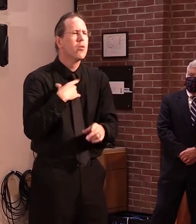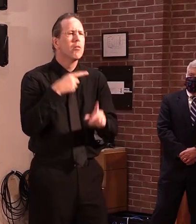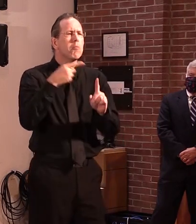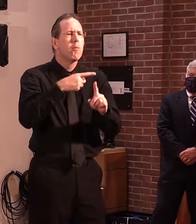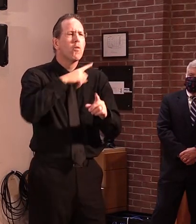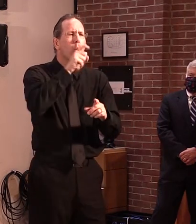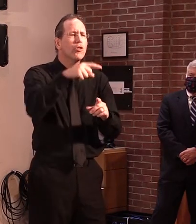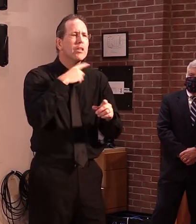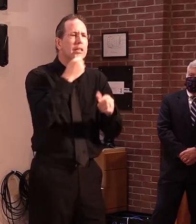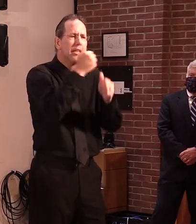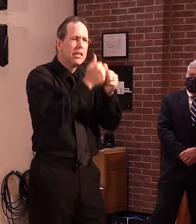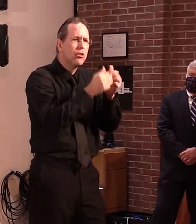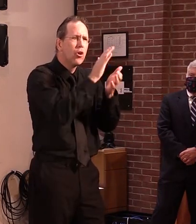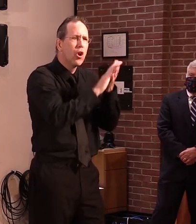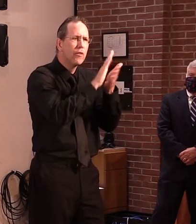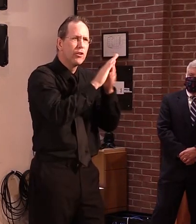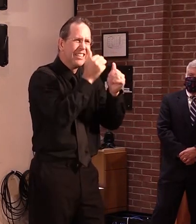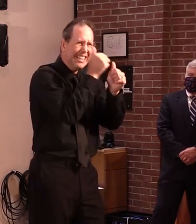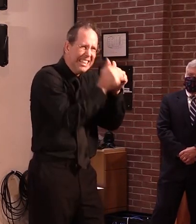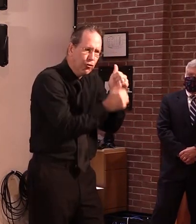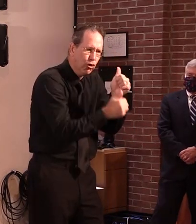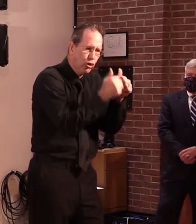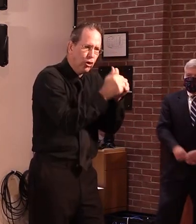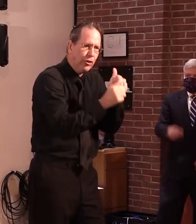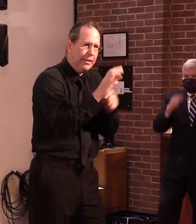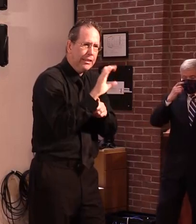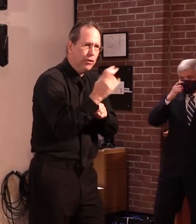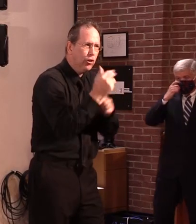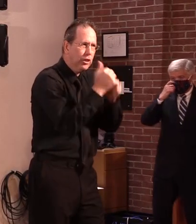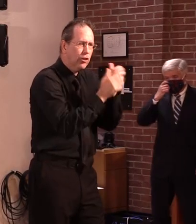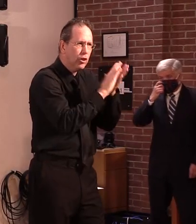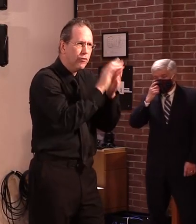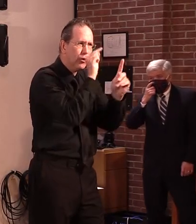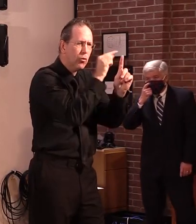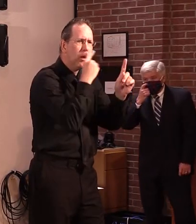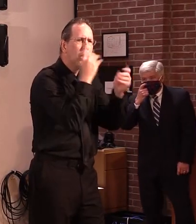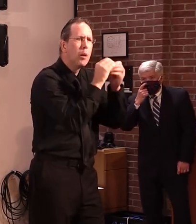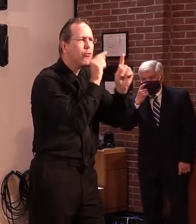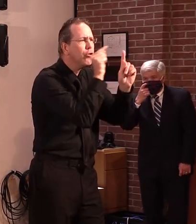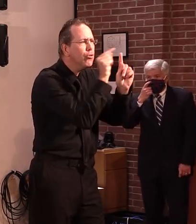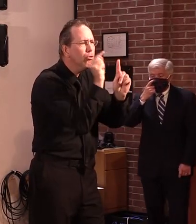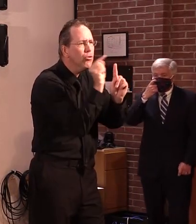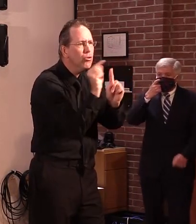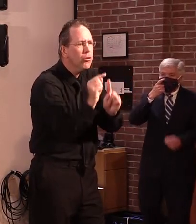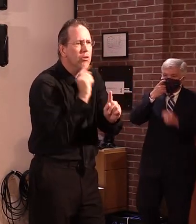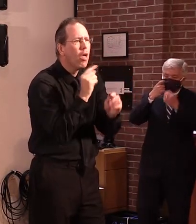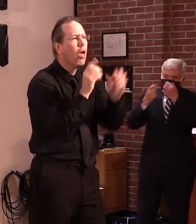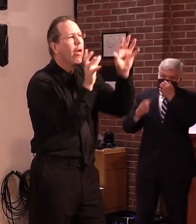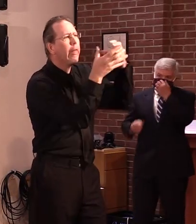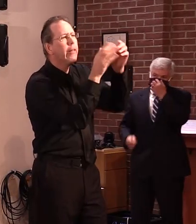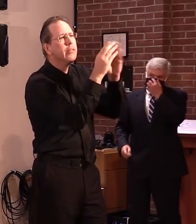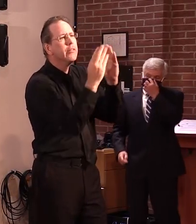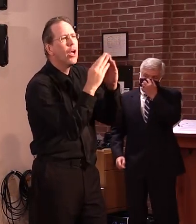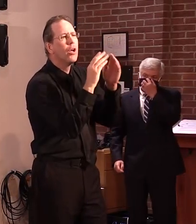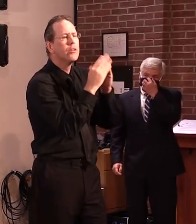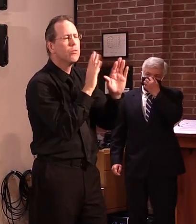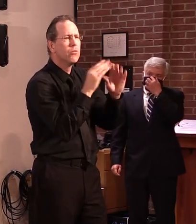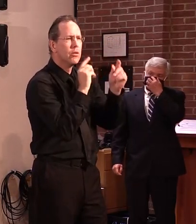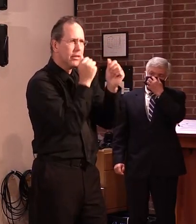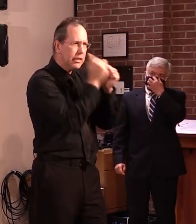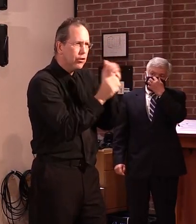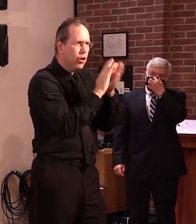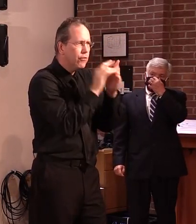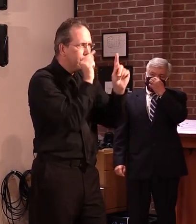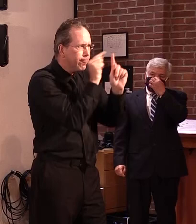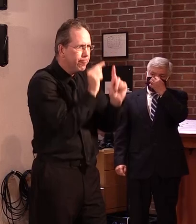going to, we'll get that for you, Mike, but I'm just disputing. You said that there was another number